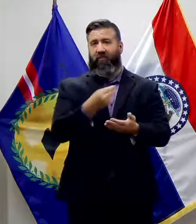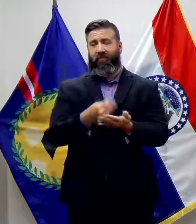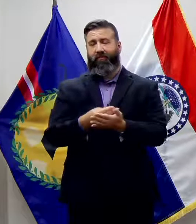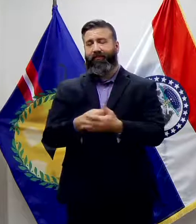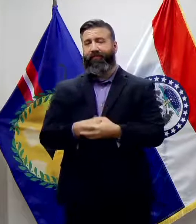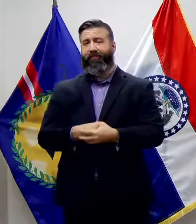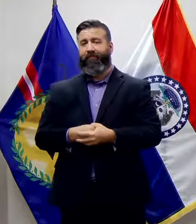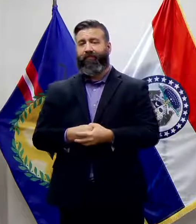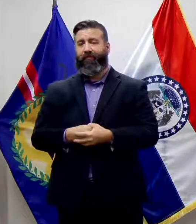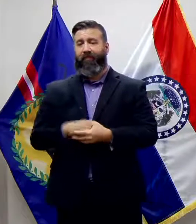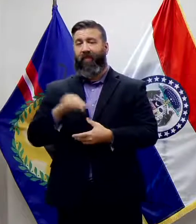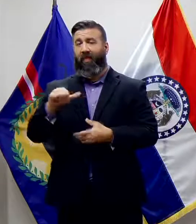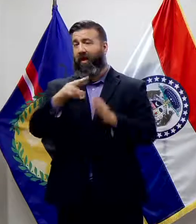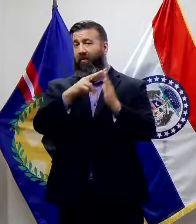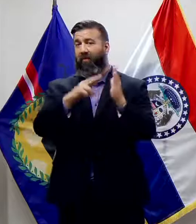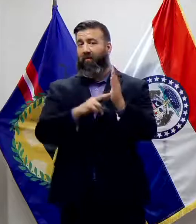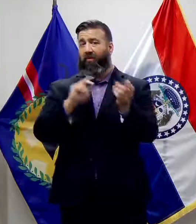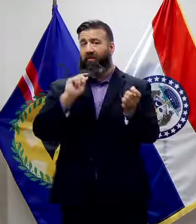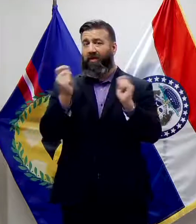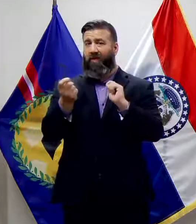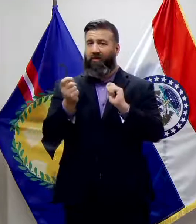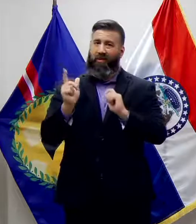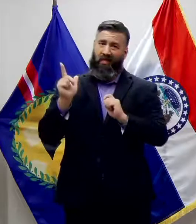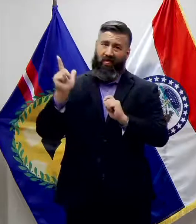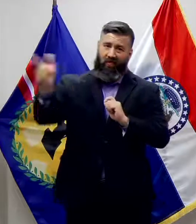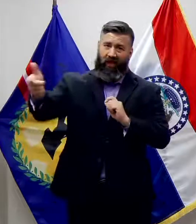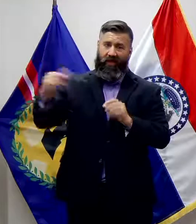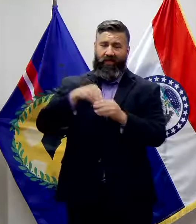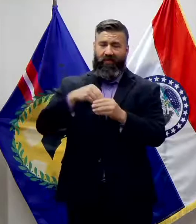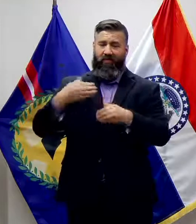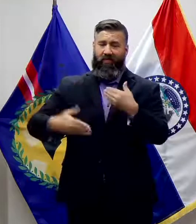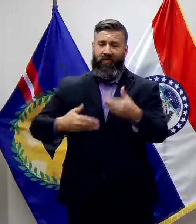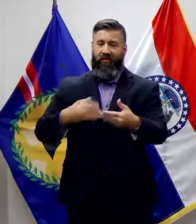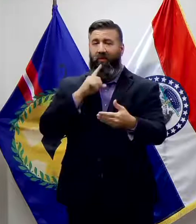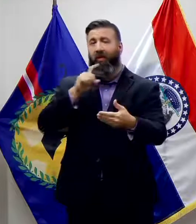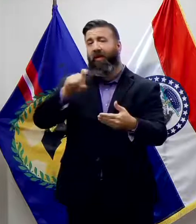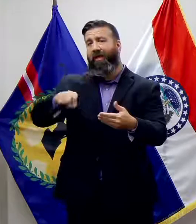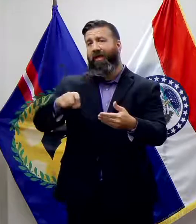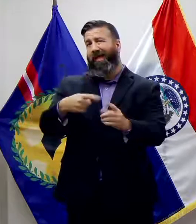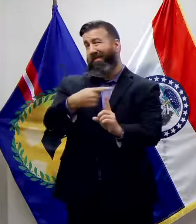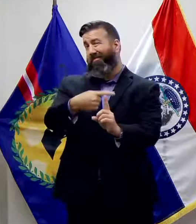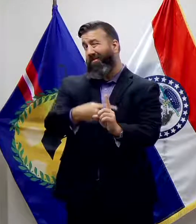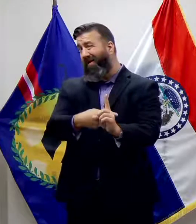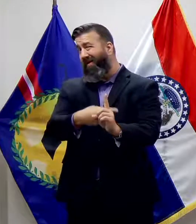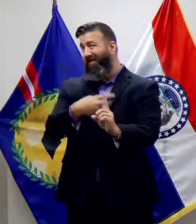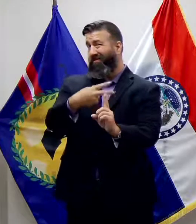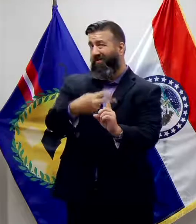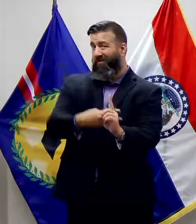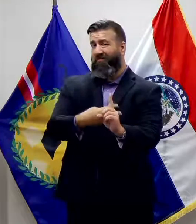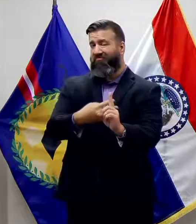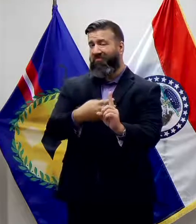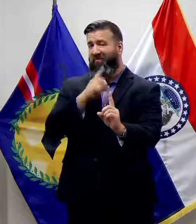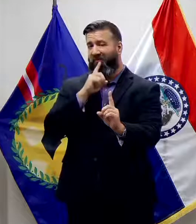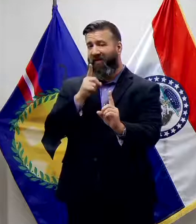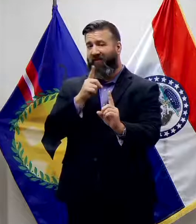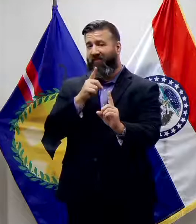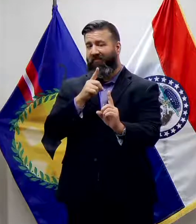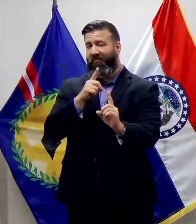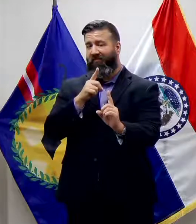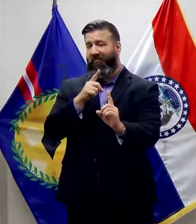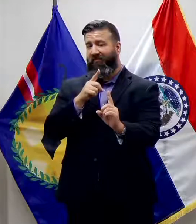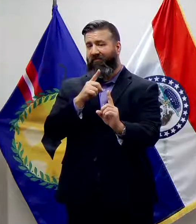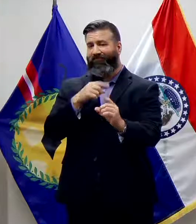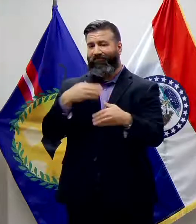tenants. So that rule change came late in the process, and we really needed another month or so to get those